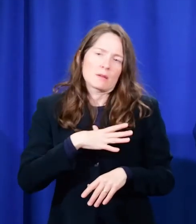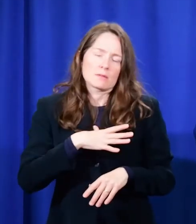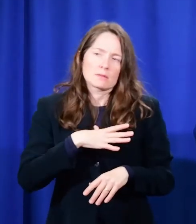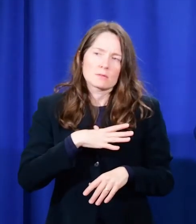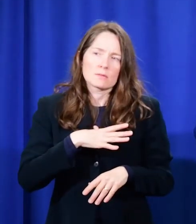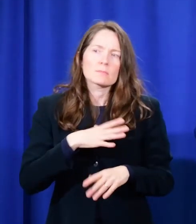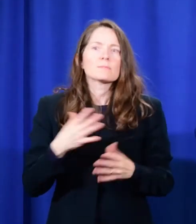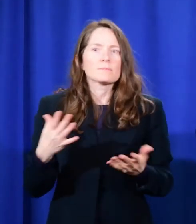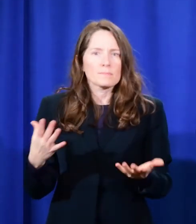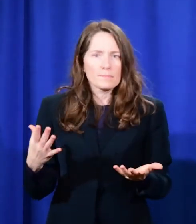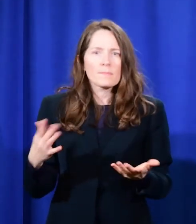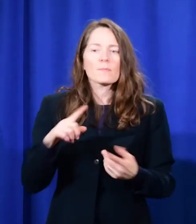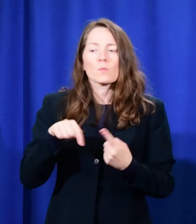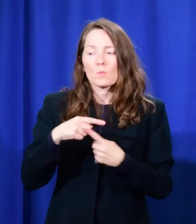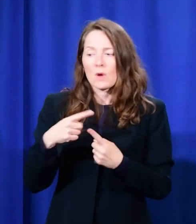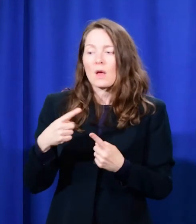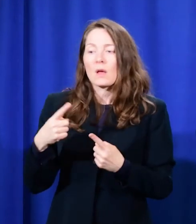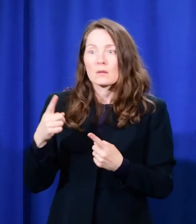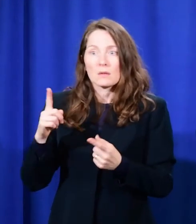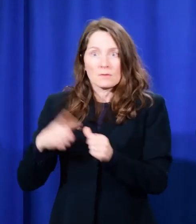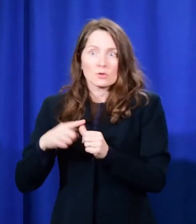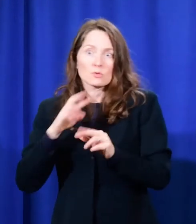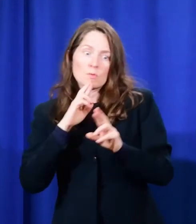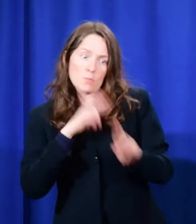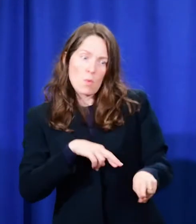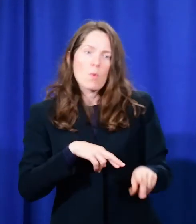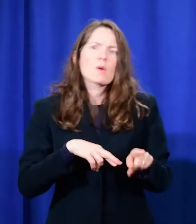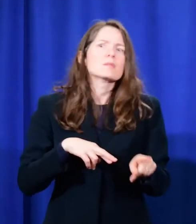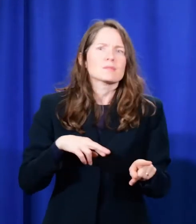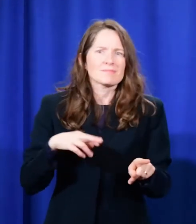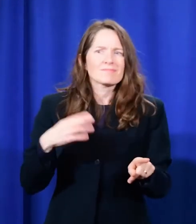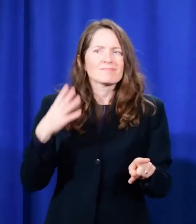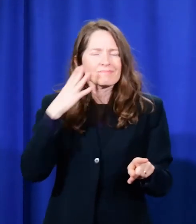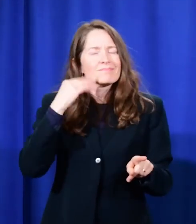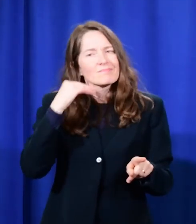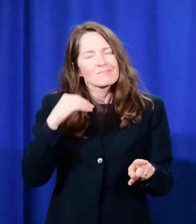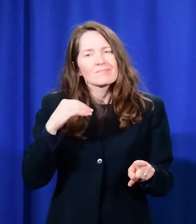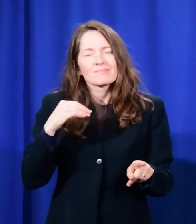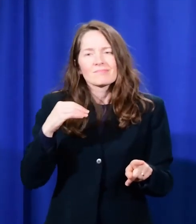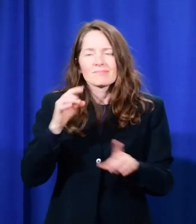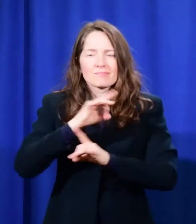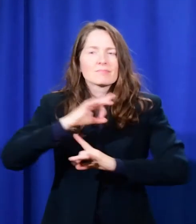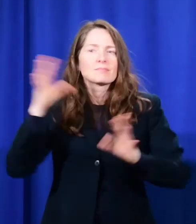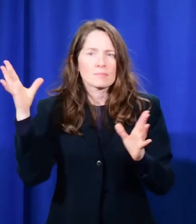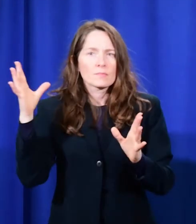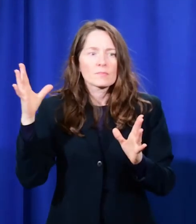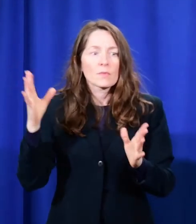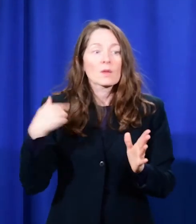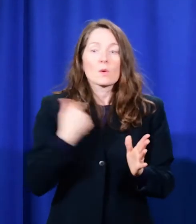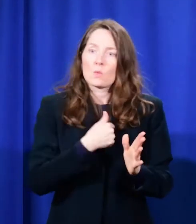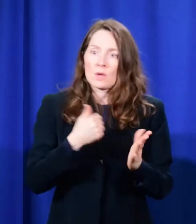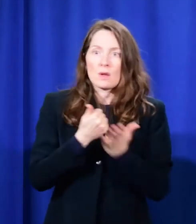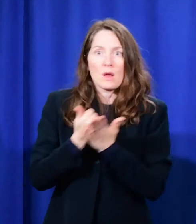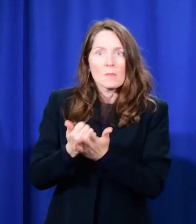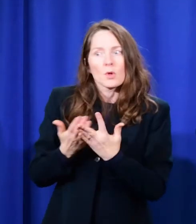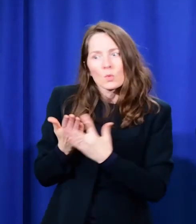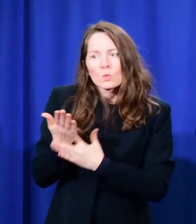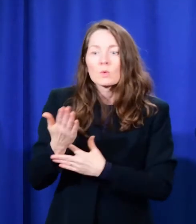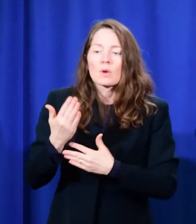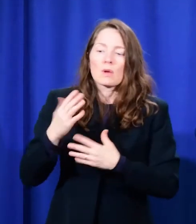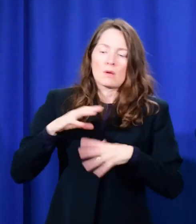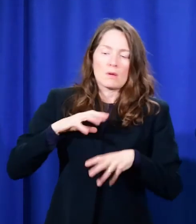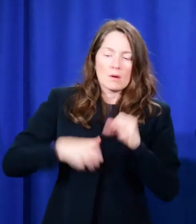are met, from the time they first report being victimized, through the grieving and recovery process, into the court system, and